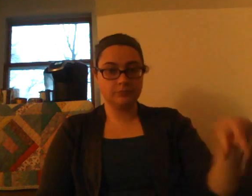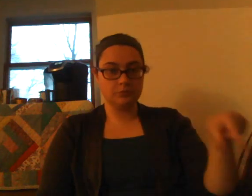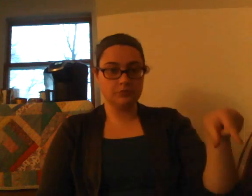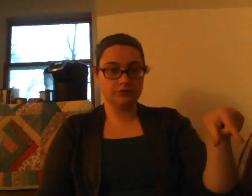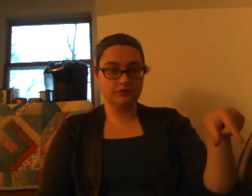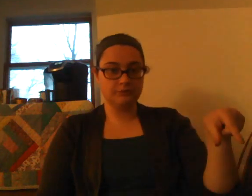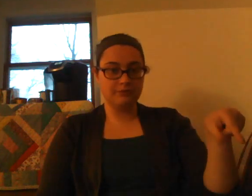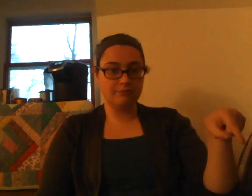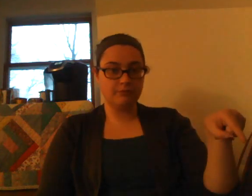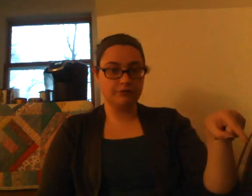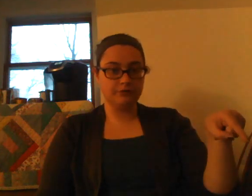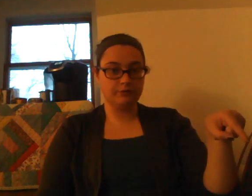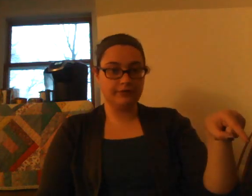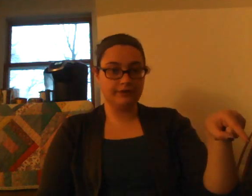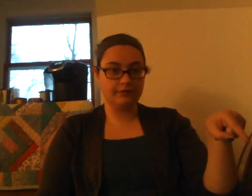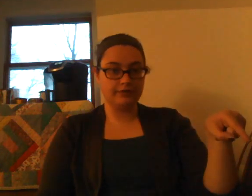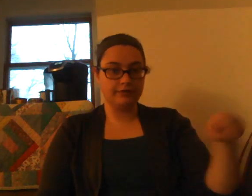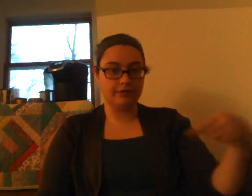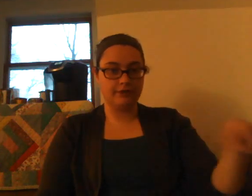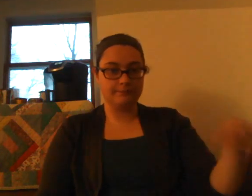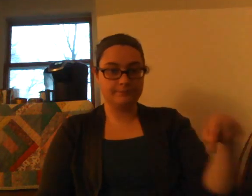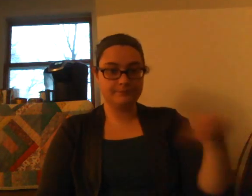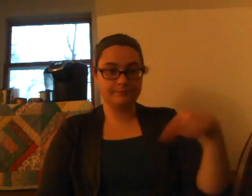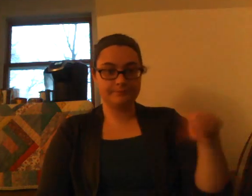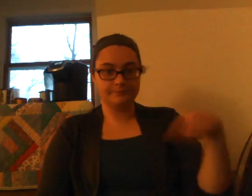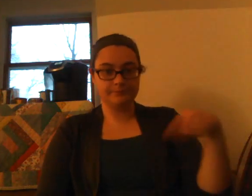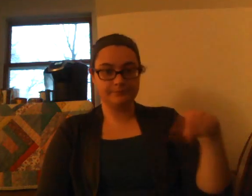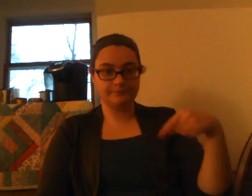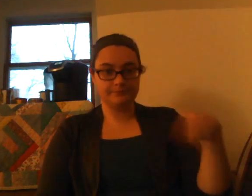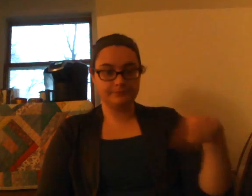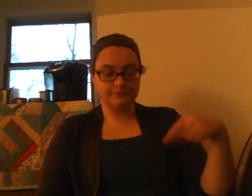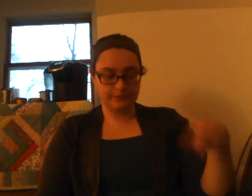Or some people would do it without it.